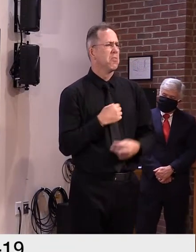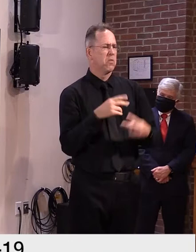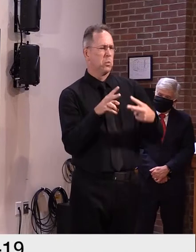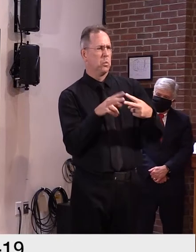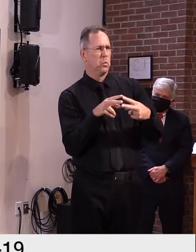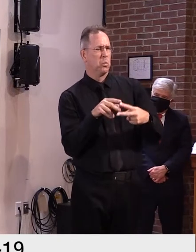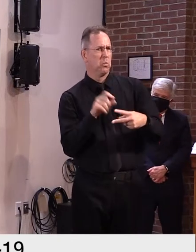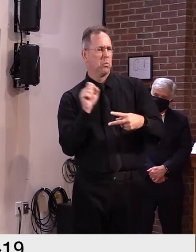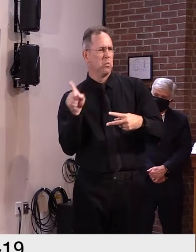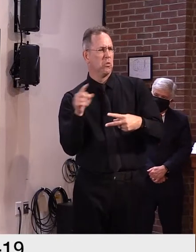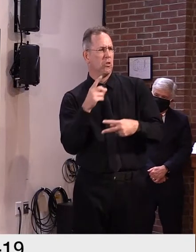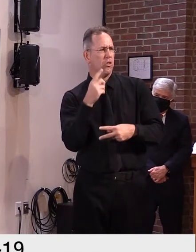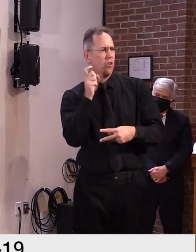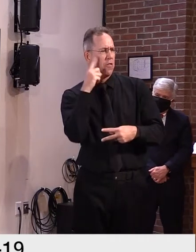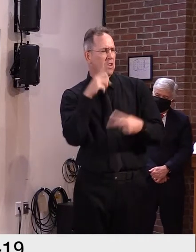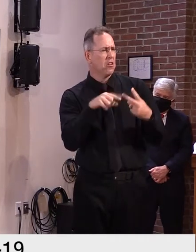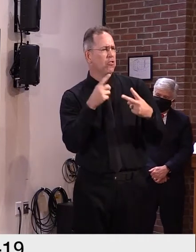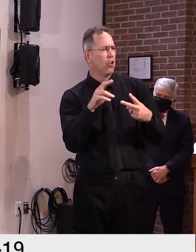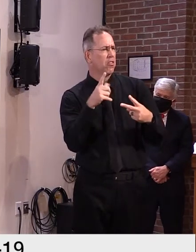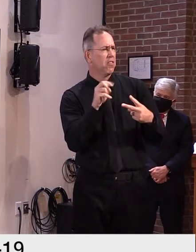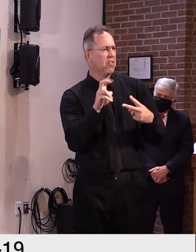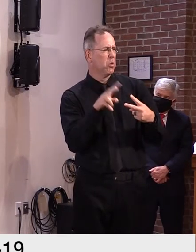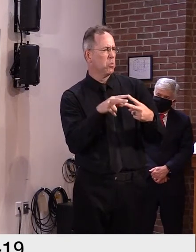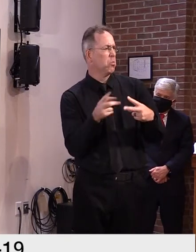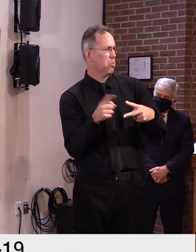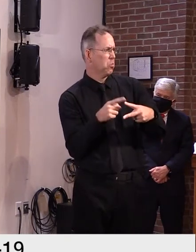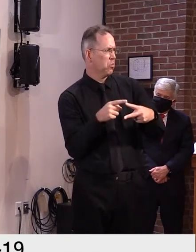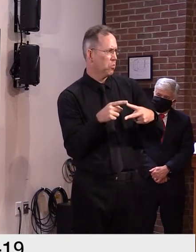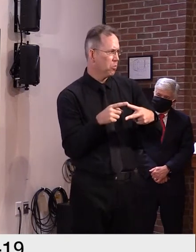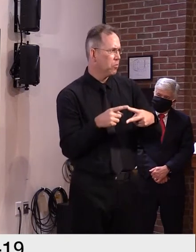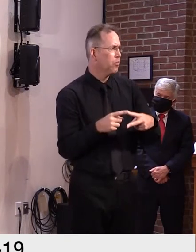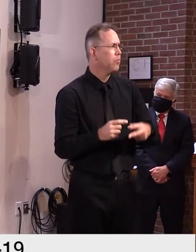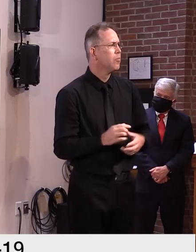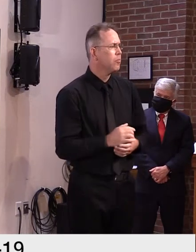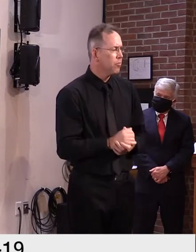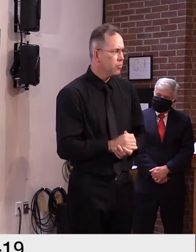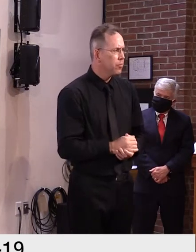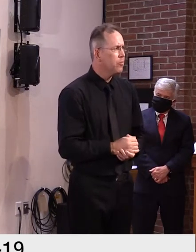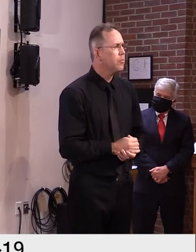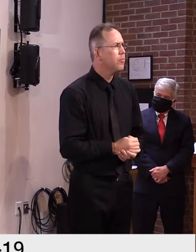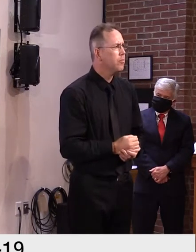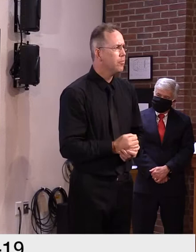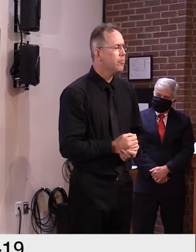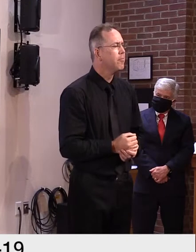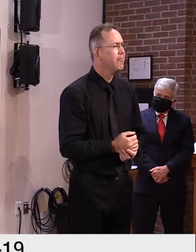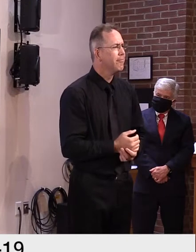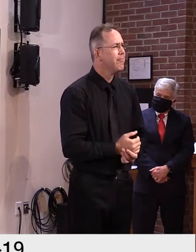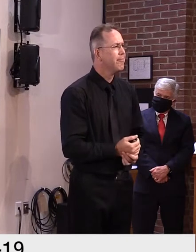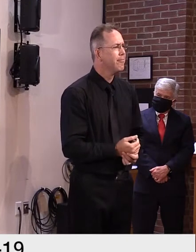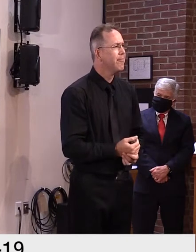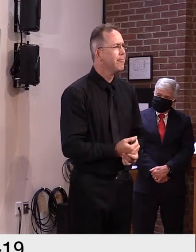Governor, oh, congratulations on your debate for Wednesday.